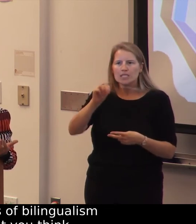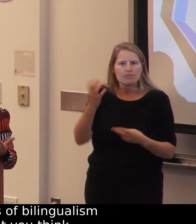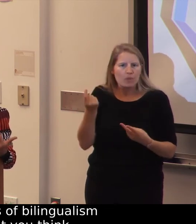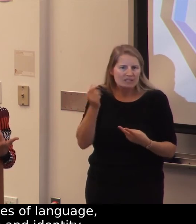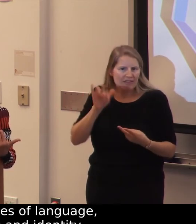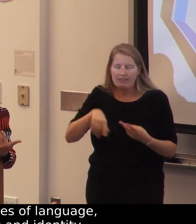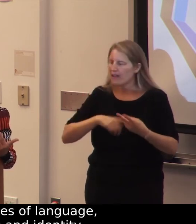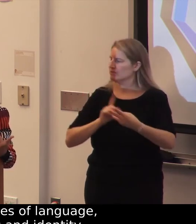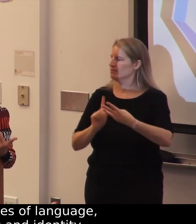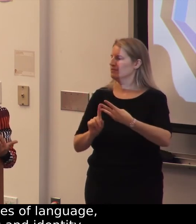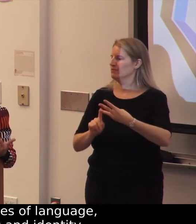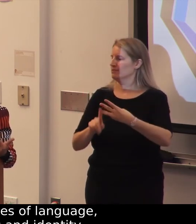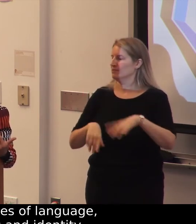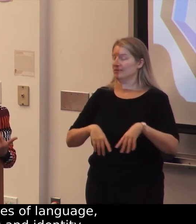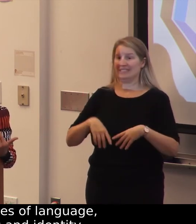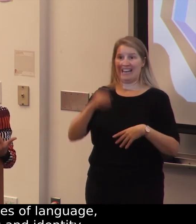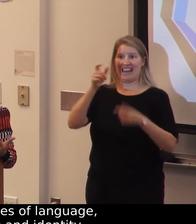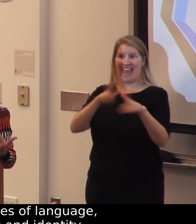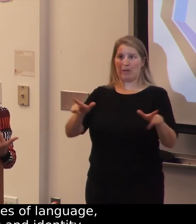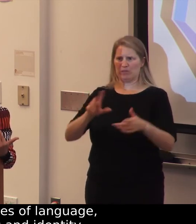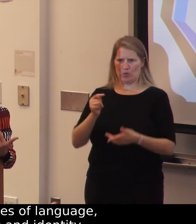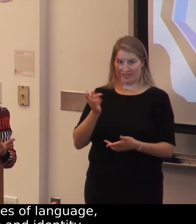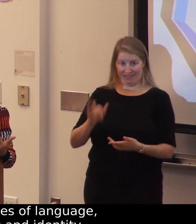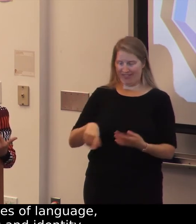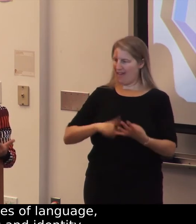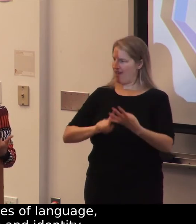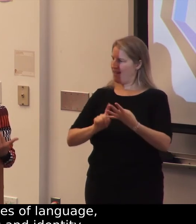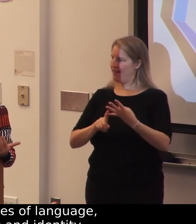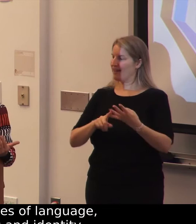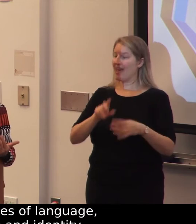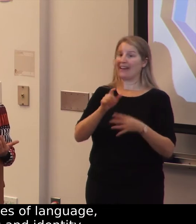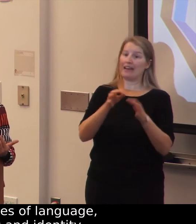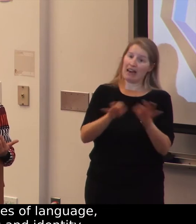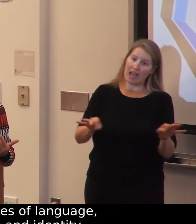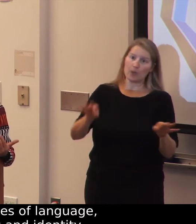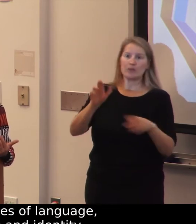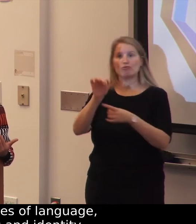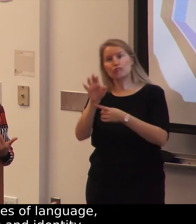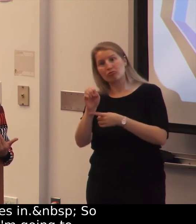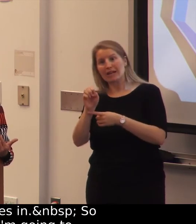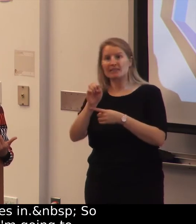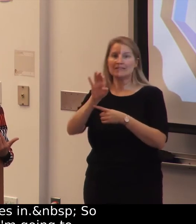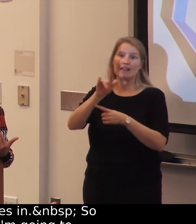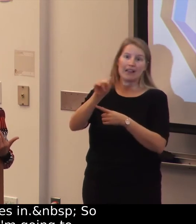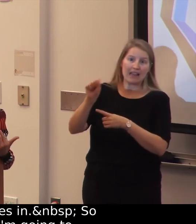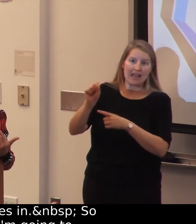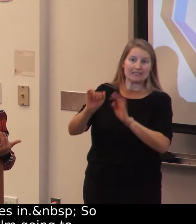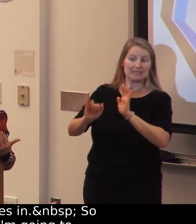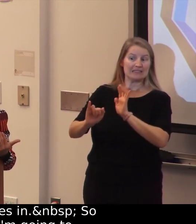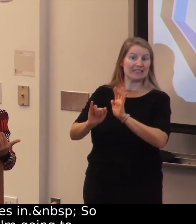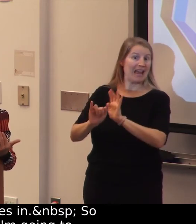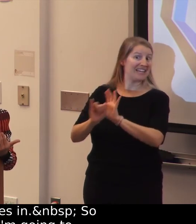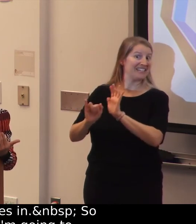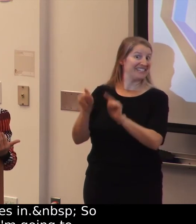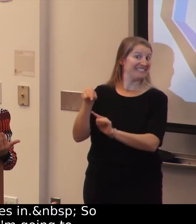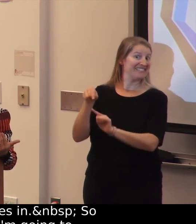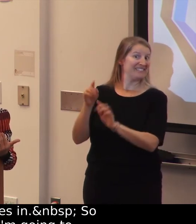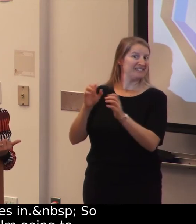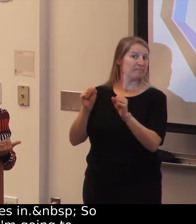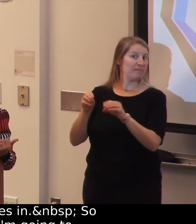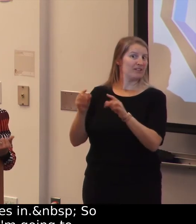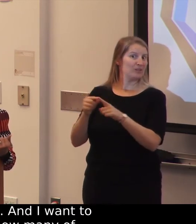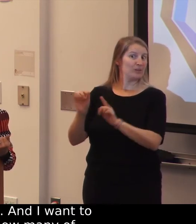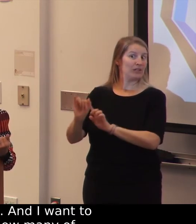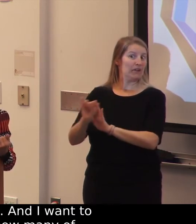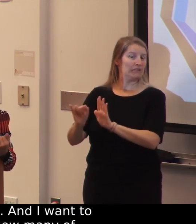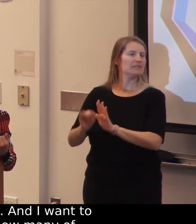language is, and what your ideologies of language, race, class, and identity, right? Which is where identity comes in, right? So, but first I'm going